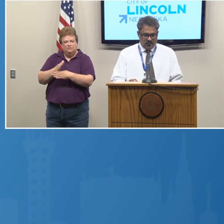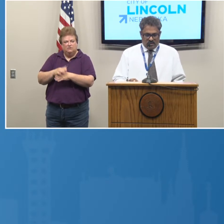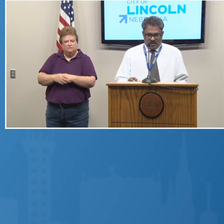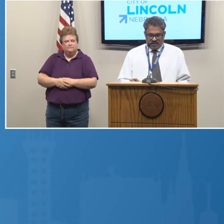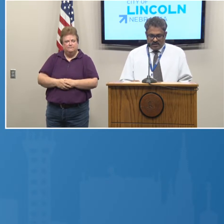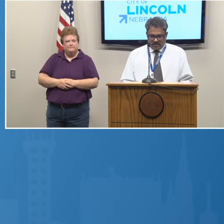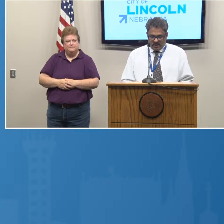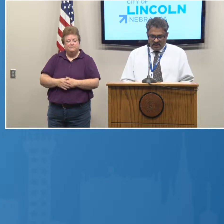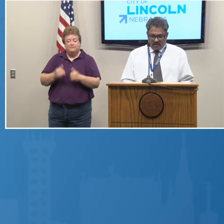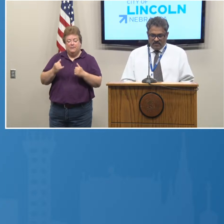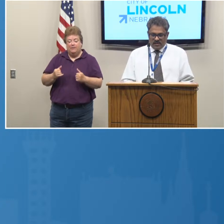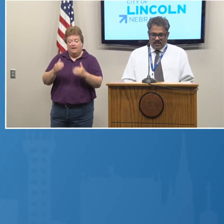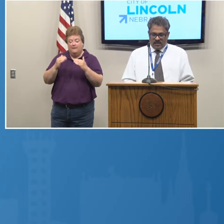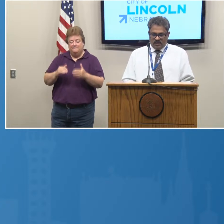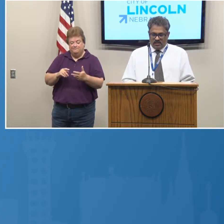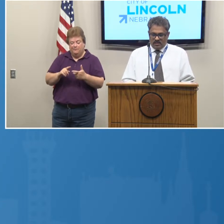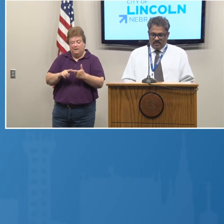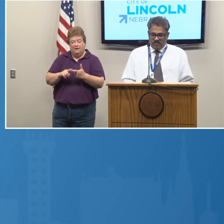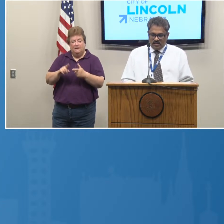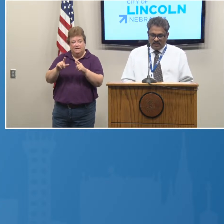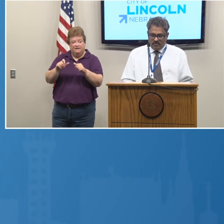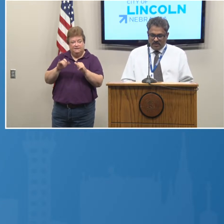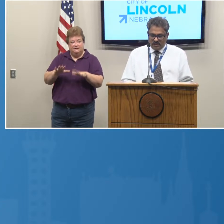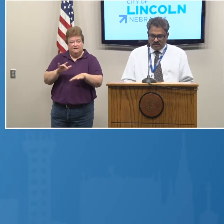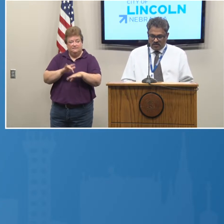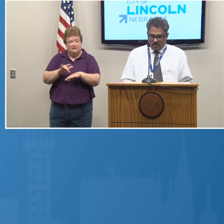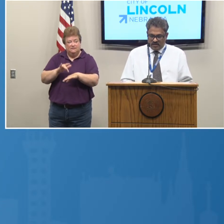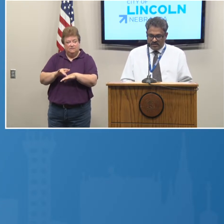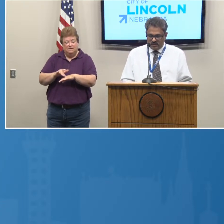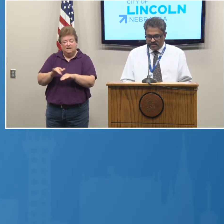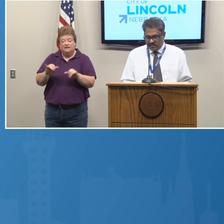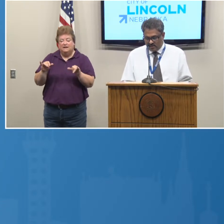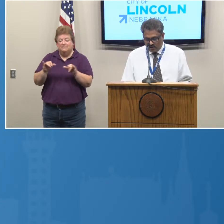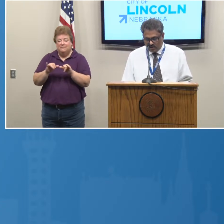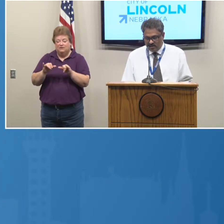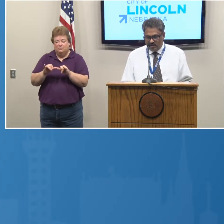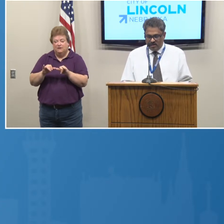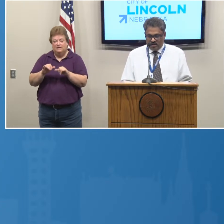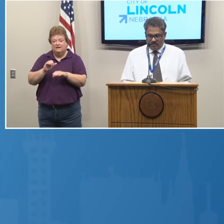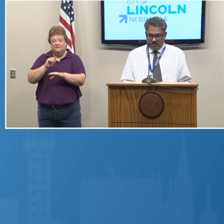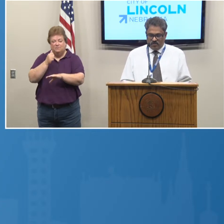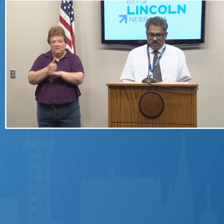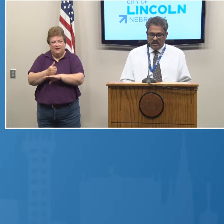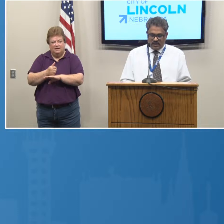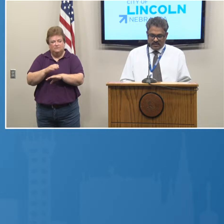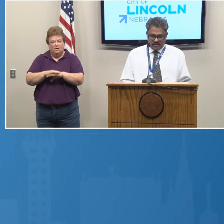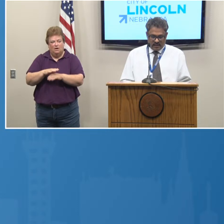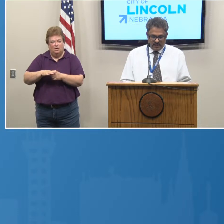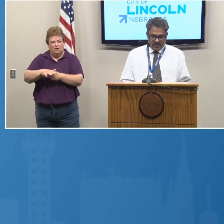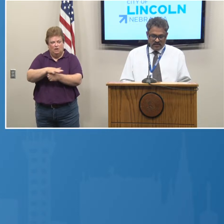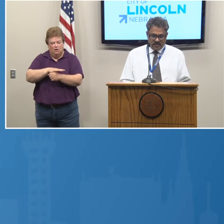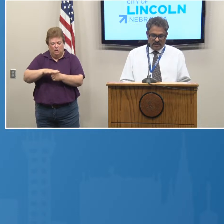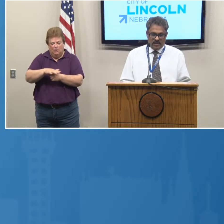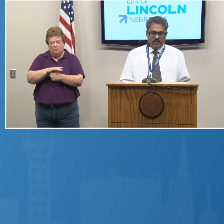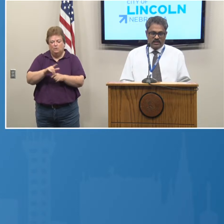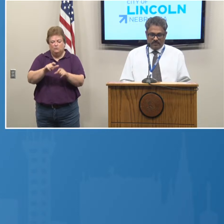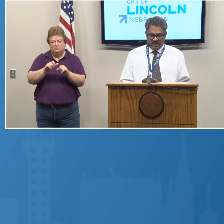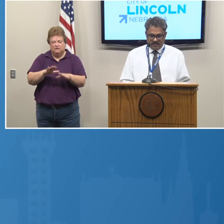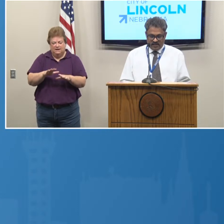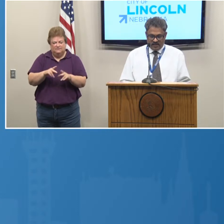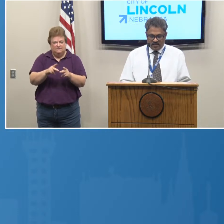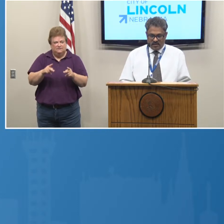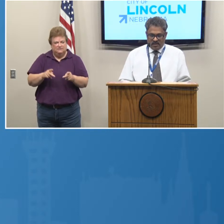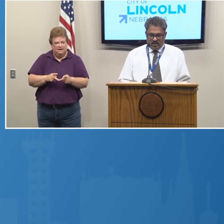Testing. Testing availability is a metric based on our local test sites that are